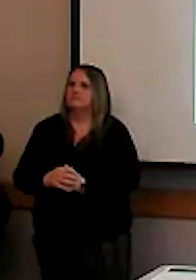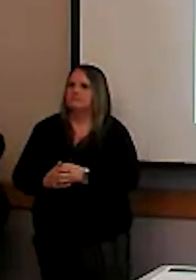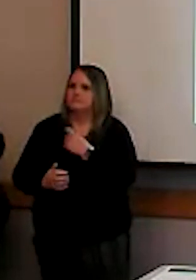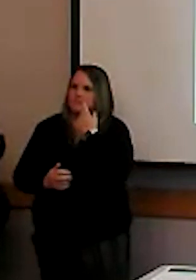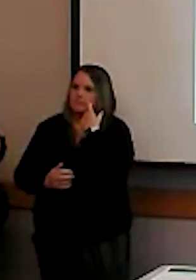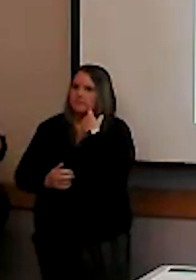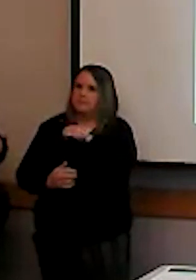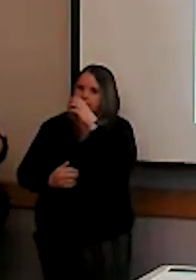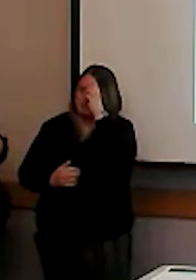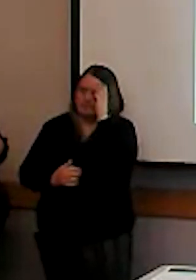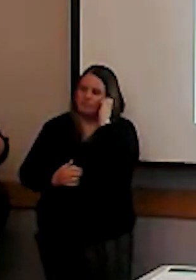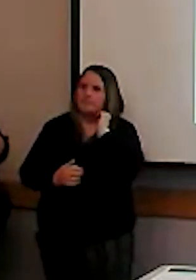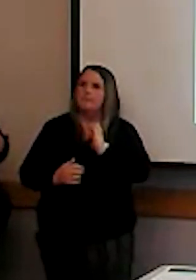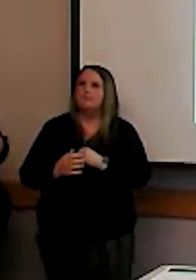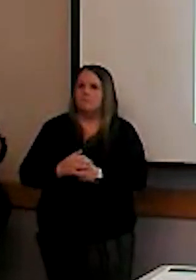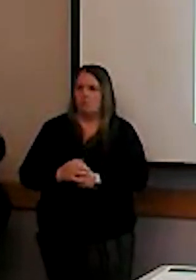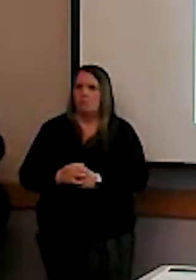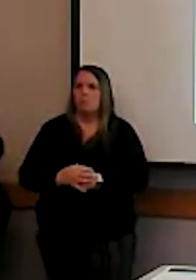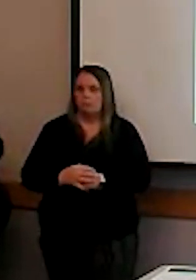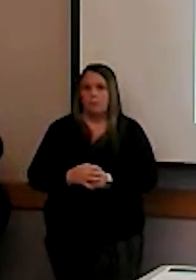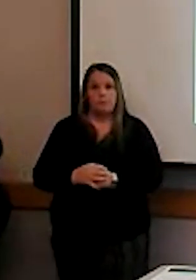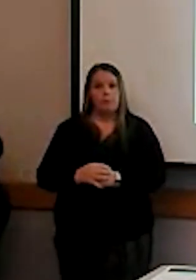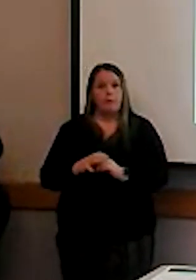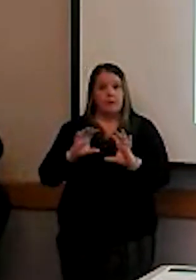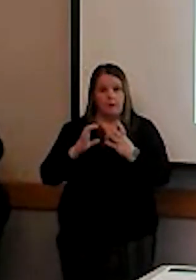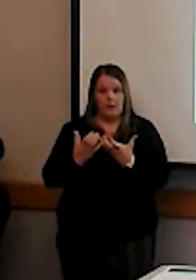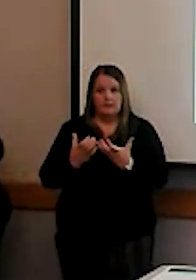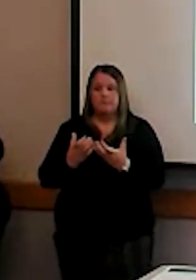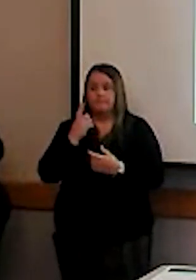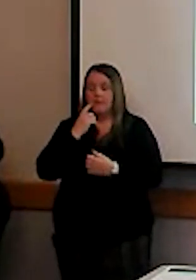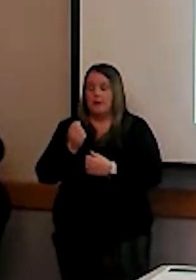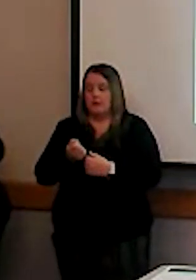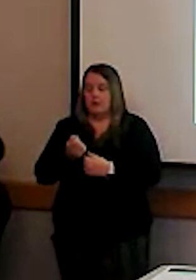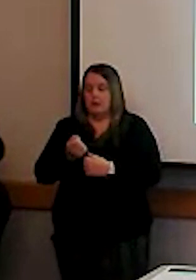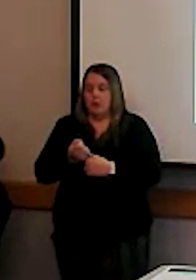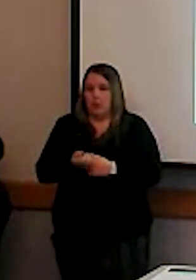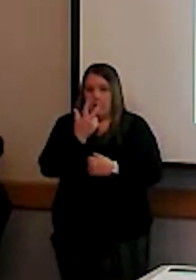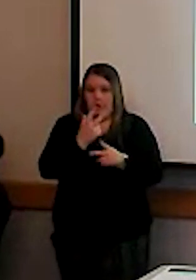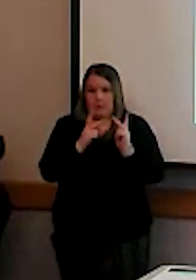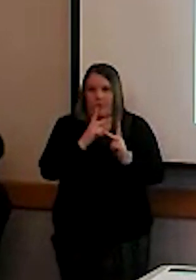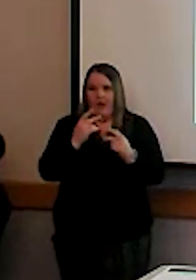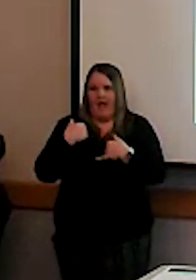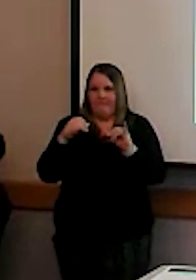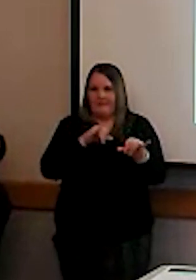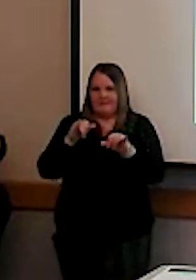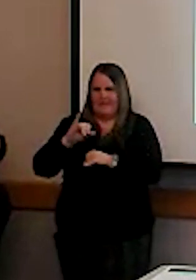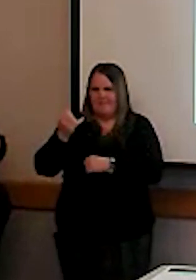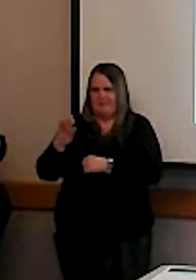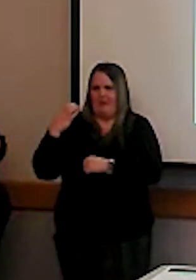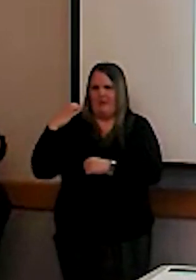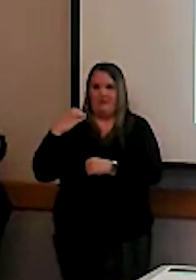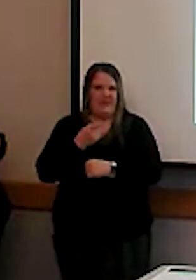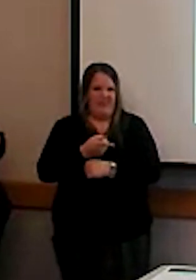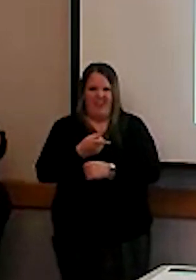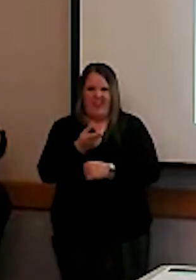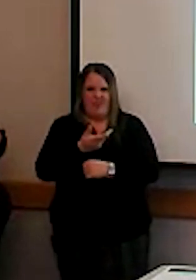three of the participants we had in class all just happened to have the same job coach. I don't think they even realized it when they'd